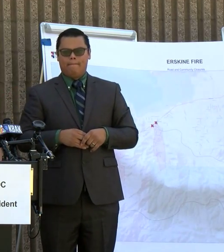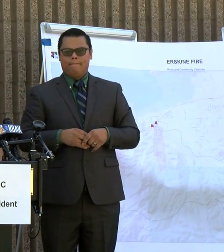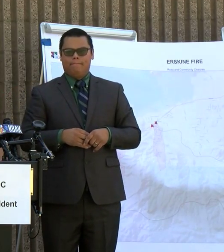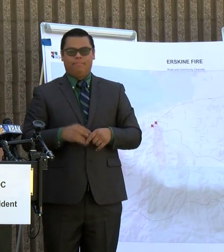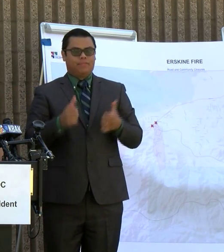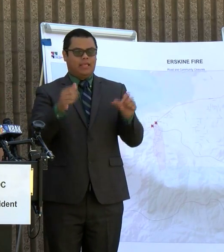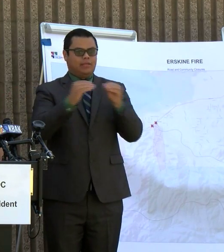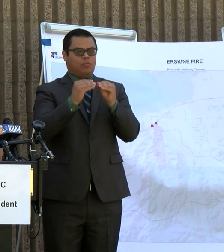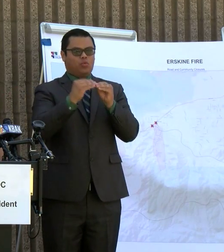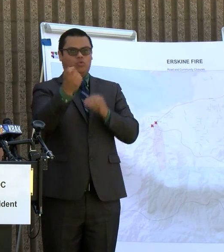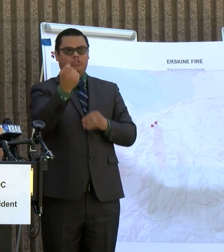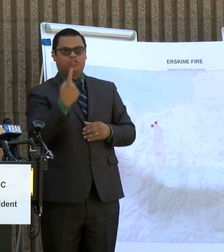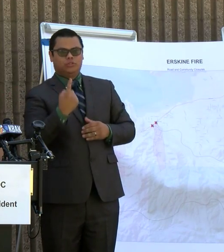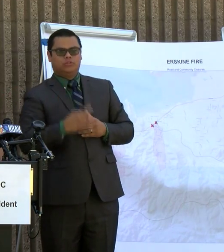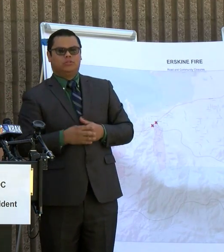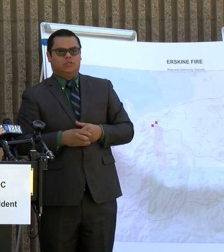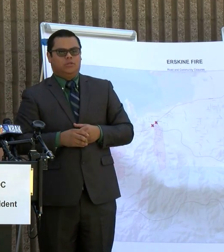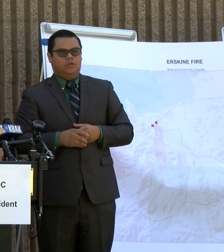Any more questions?